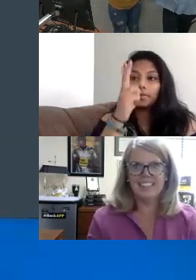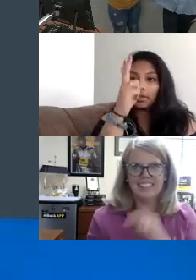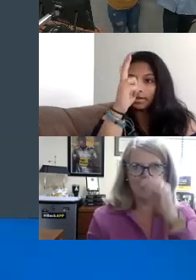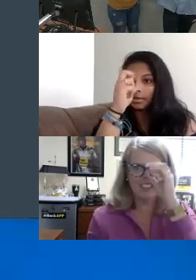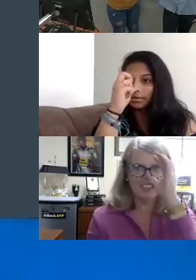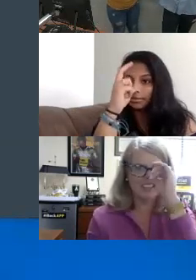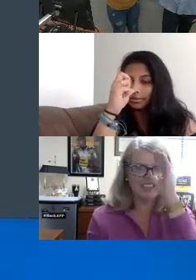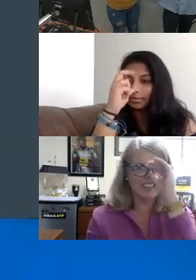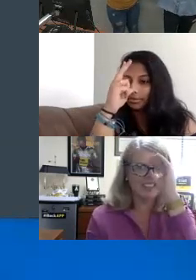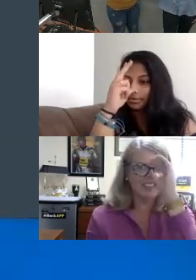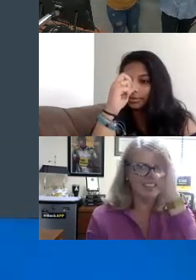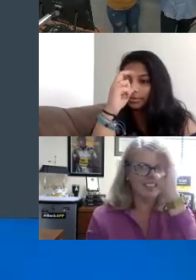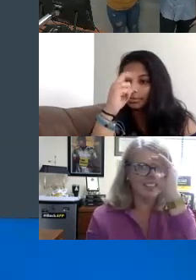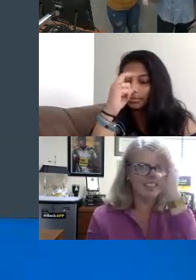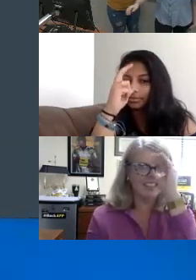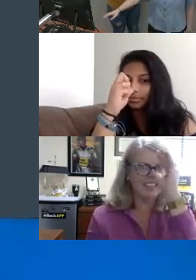Fly or bug.